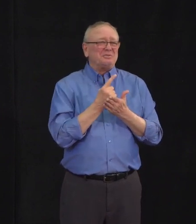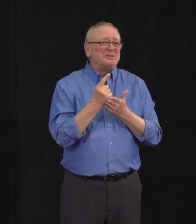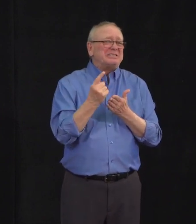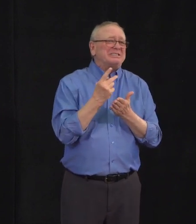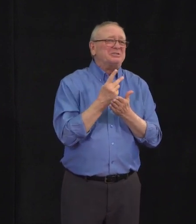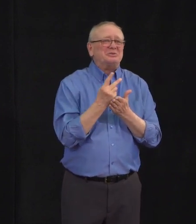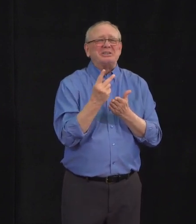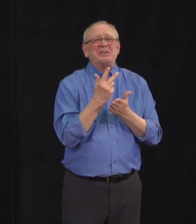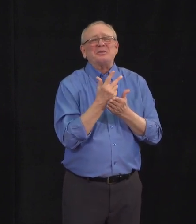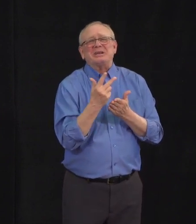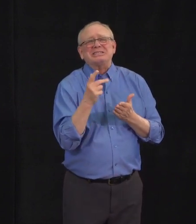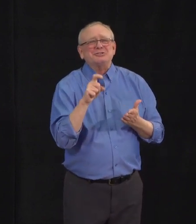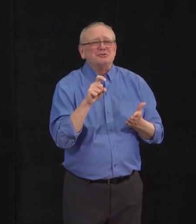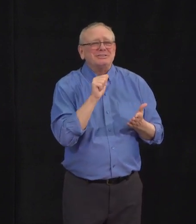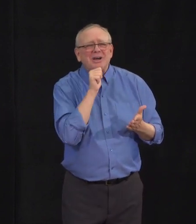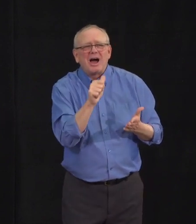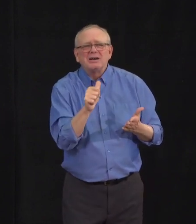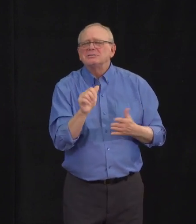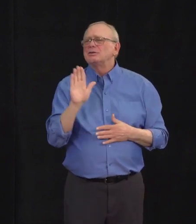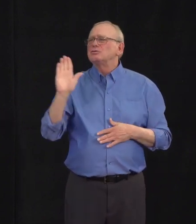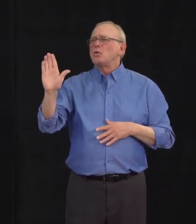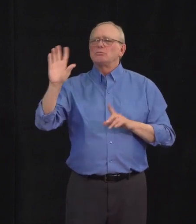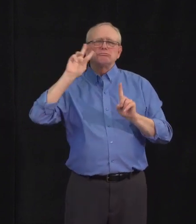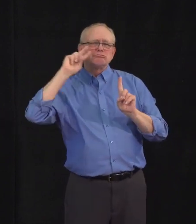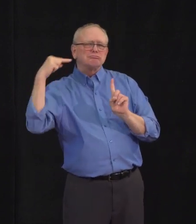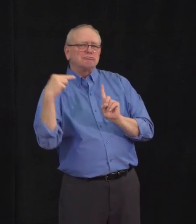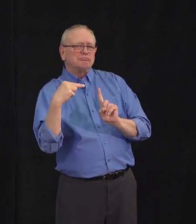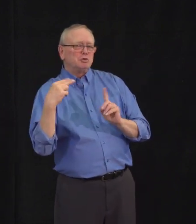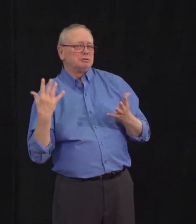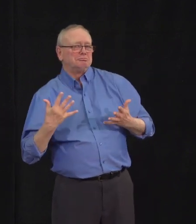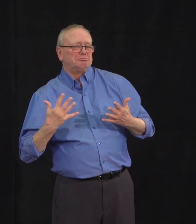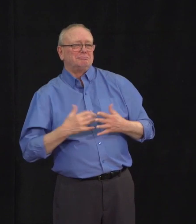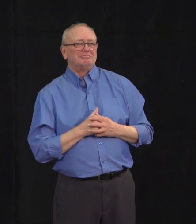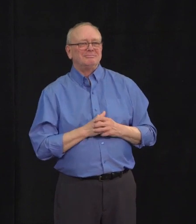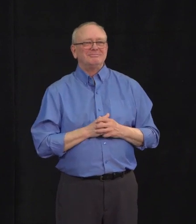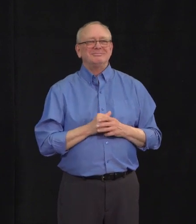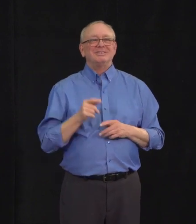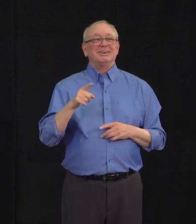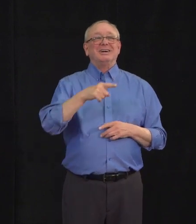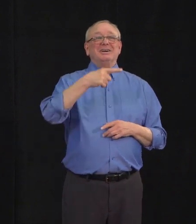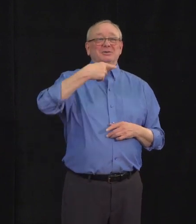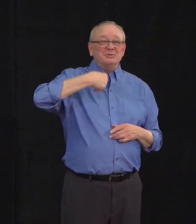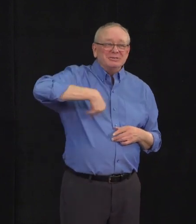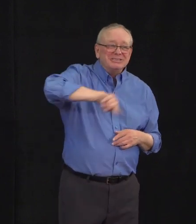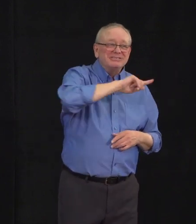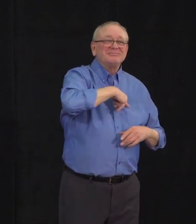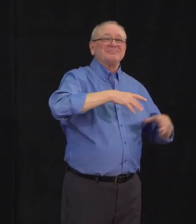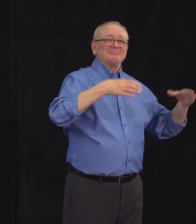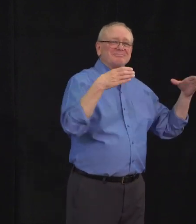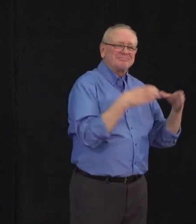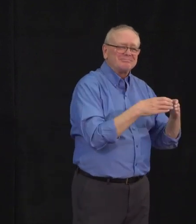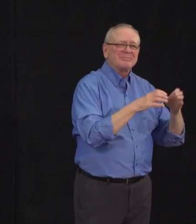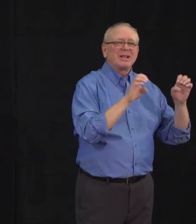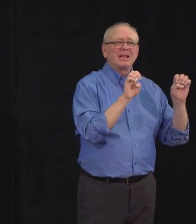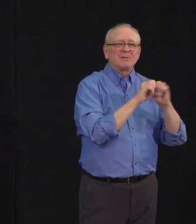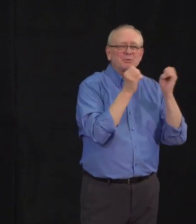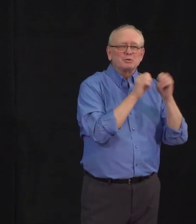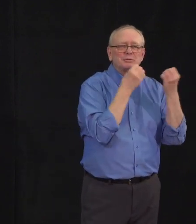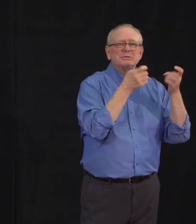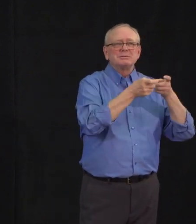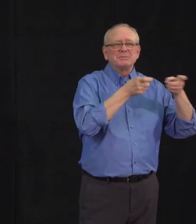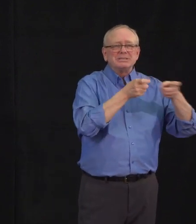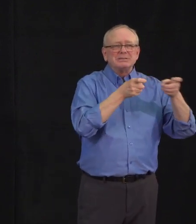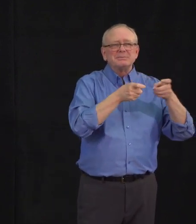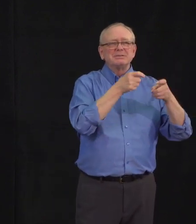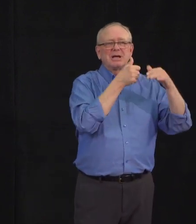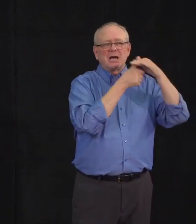recommendations for discussion with the Emergency Management Committee of Cabinet, those recommendations have been based on experiences of